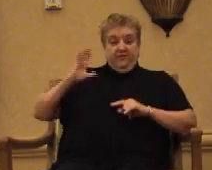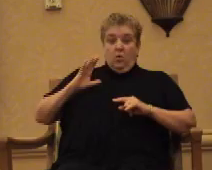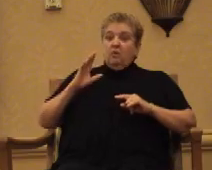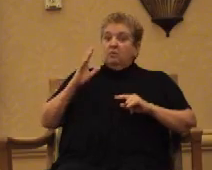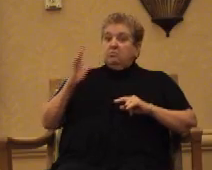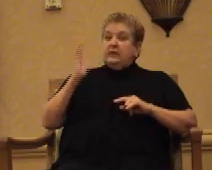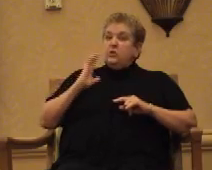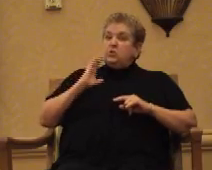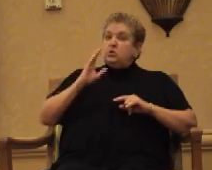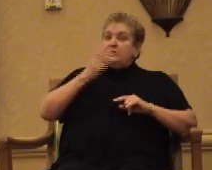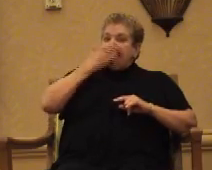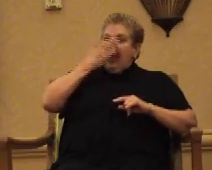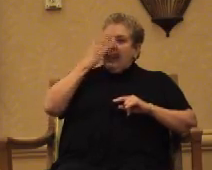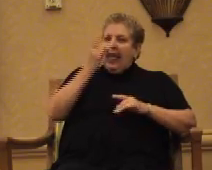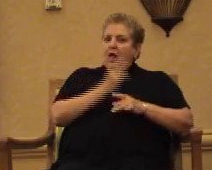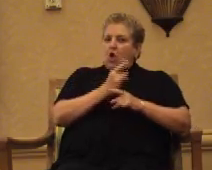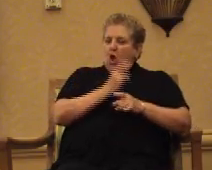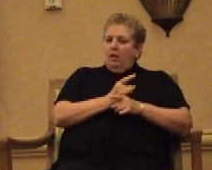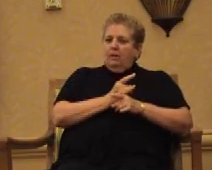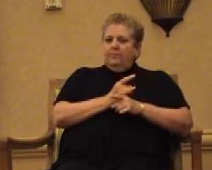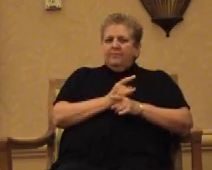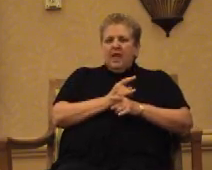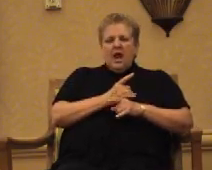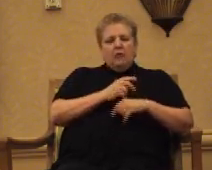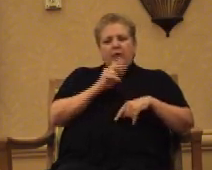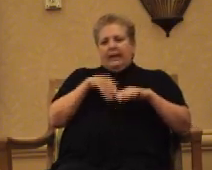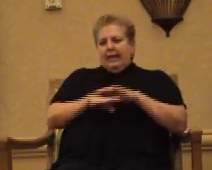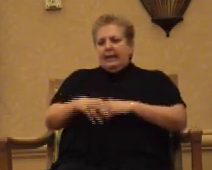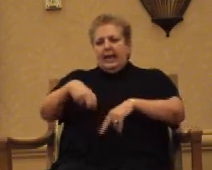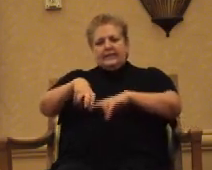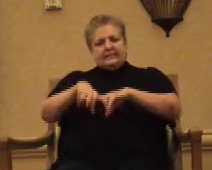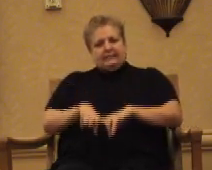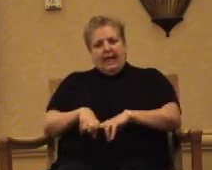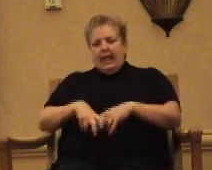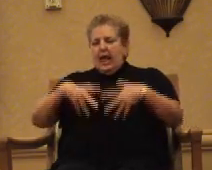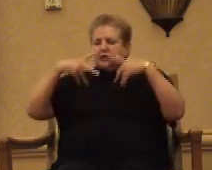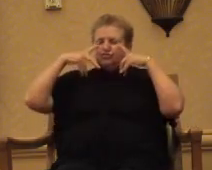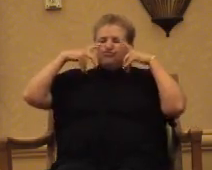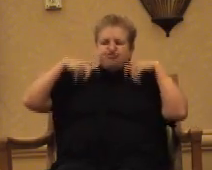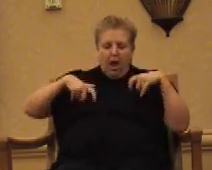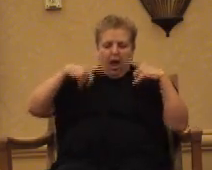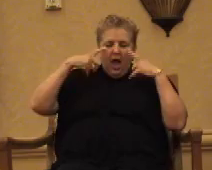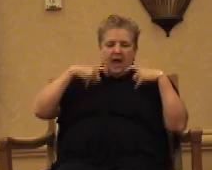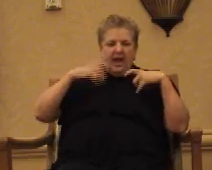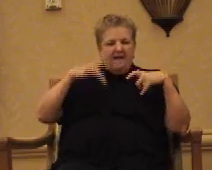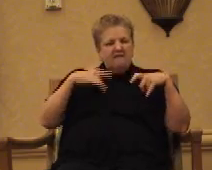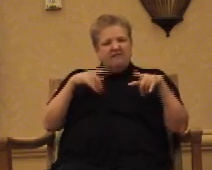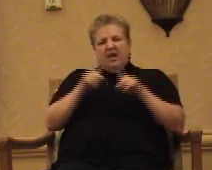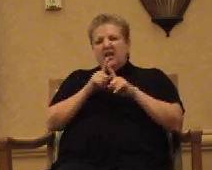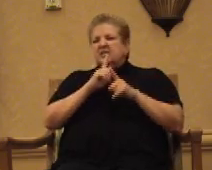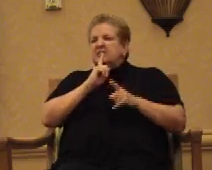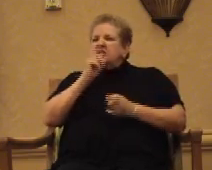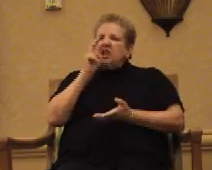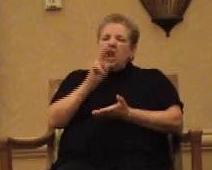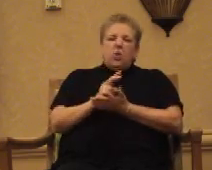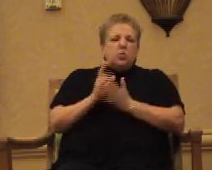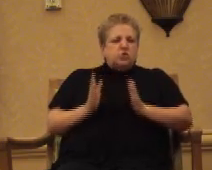cried. I just felt like the biggest loser in the world. I just wanted to be like my stepfather said. Have a drink, have